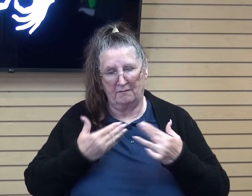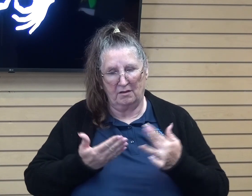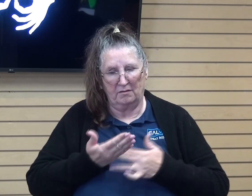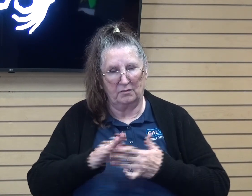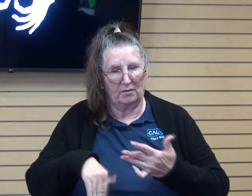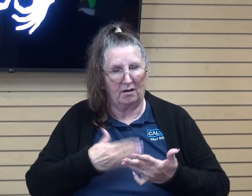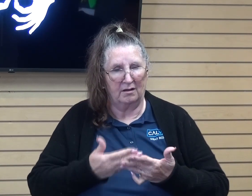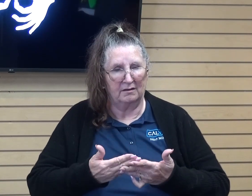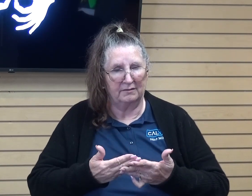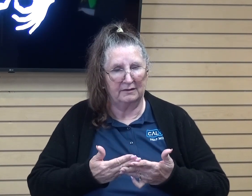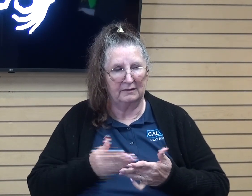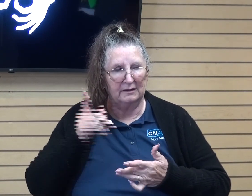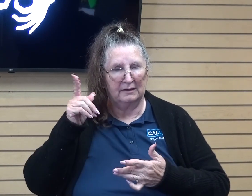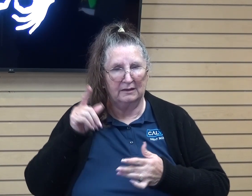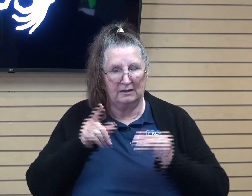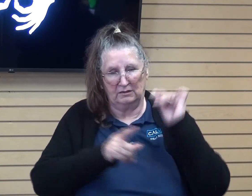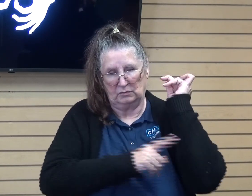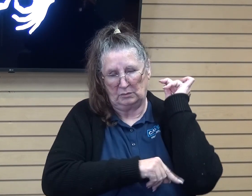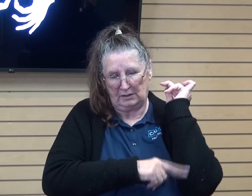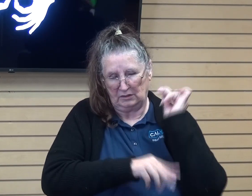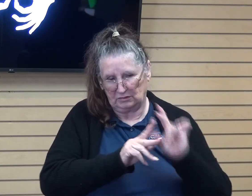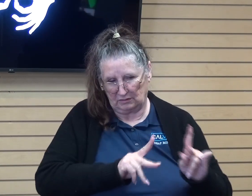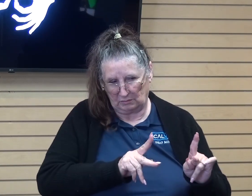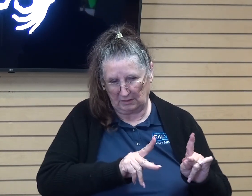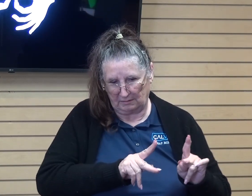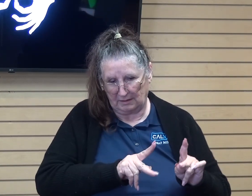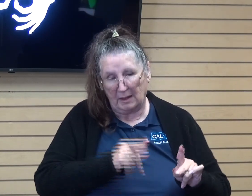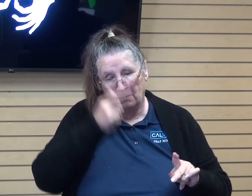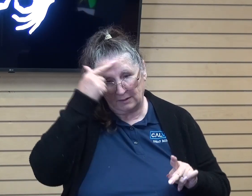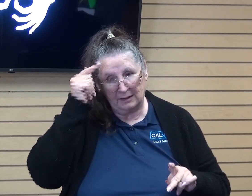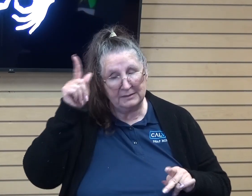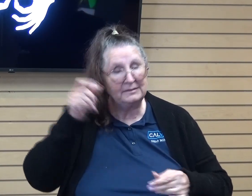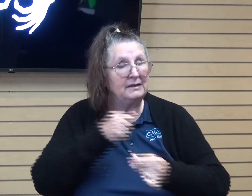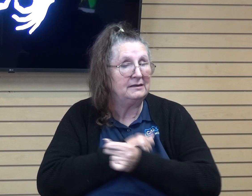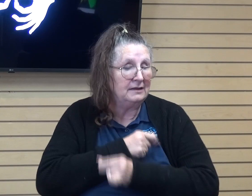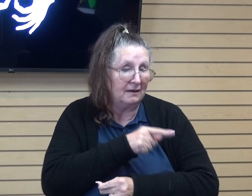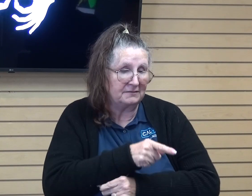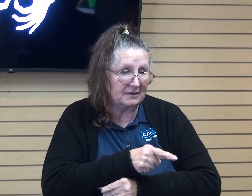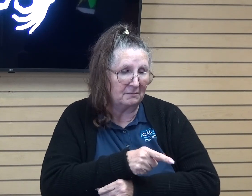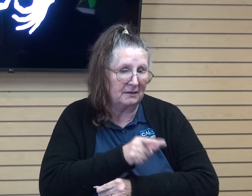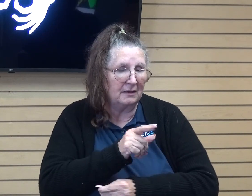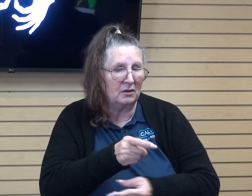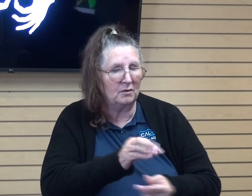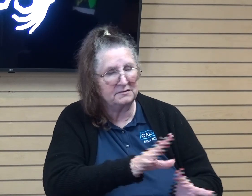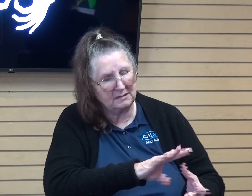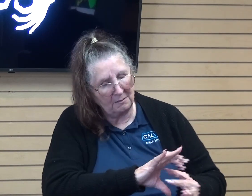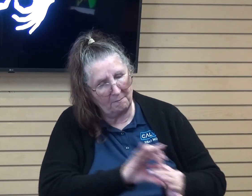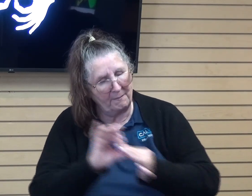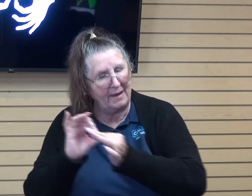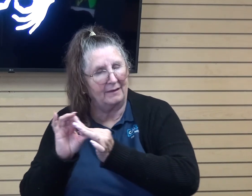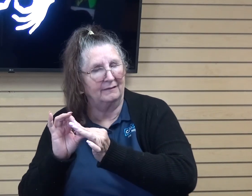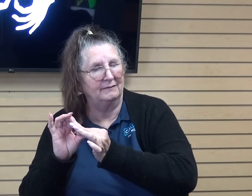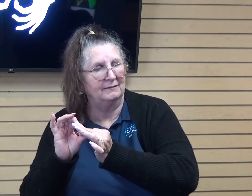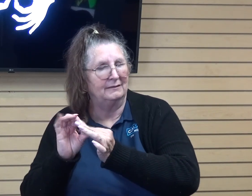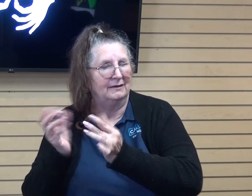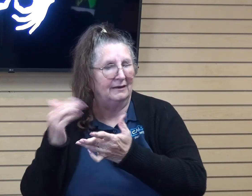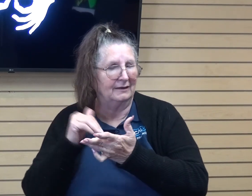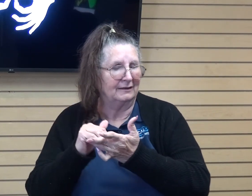though he is punishing them, like it's because he loves them. He's like reproaching them and wanting them to come back home and see what the things they're chasing after lead